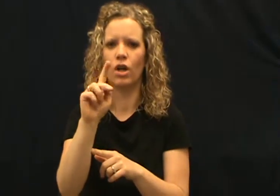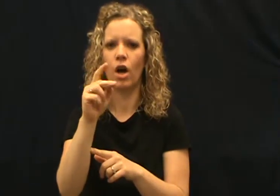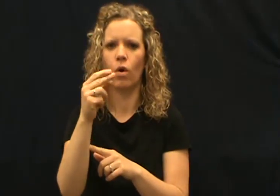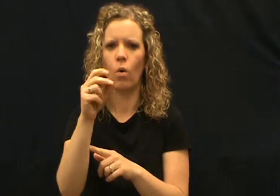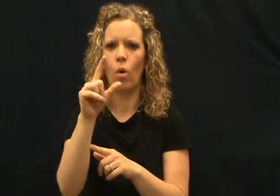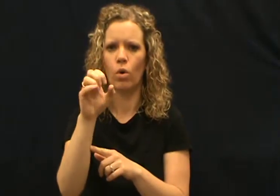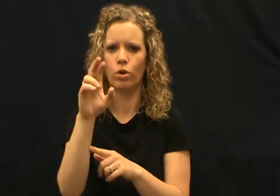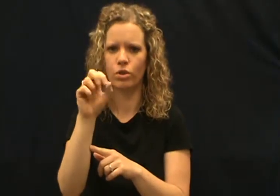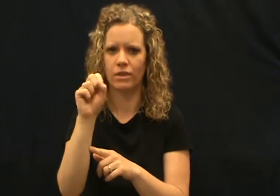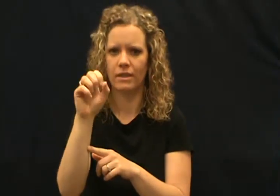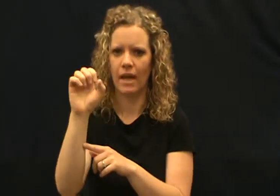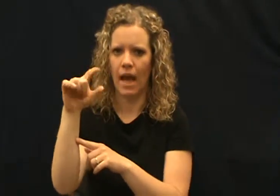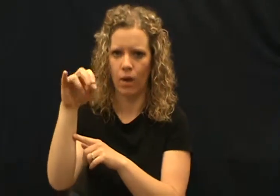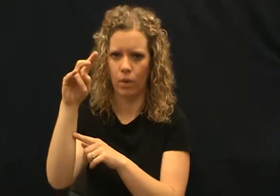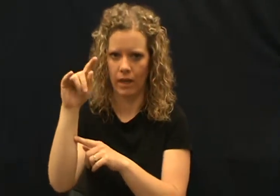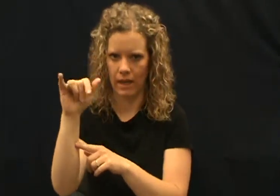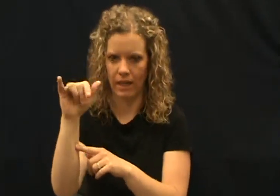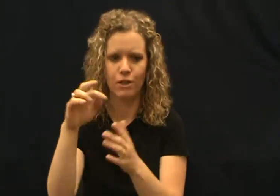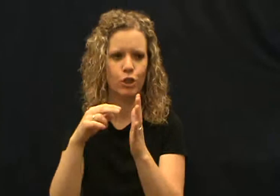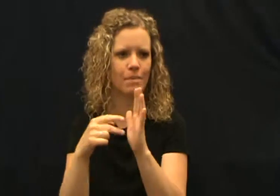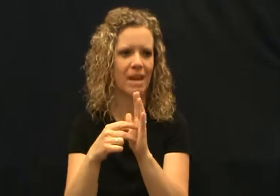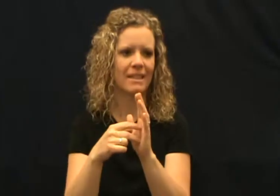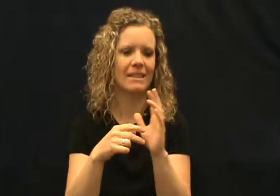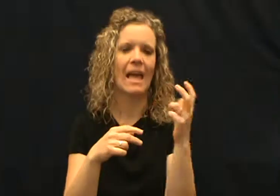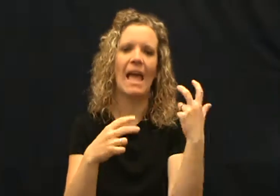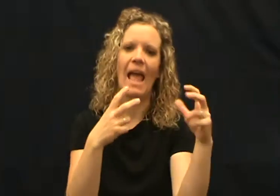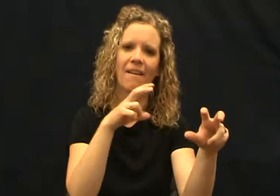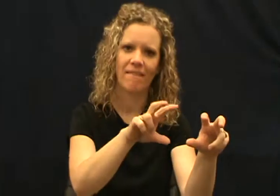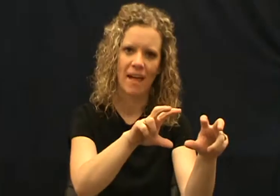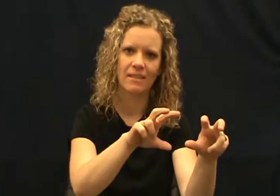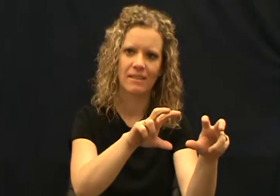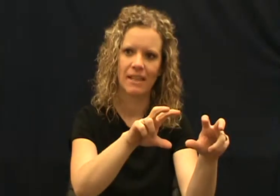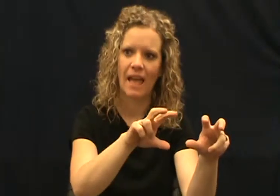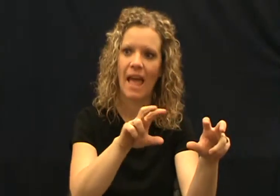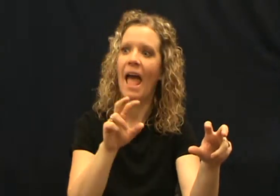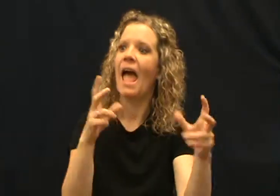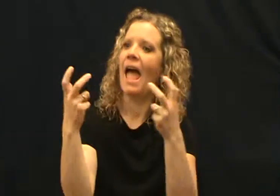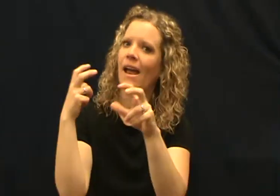of profits that get reinvested in the company, by its shareholders.